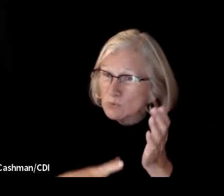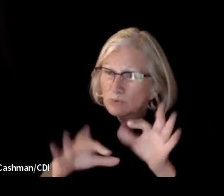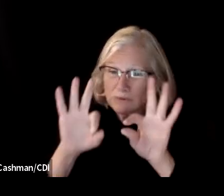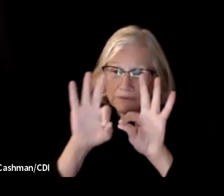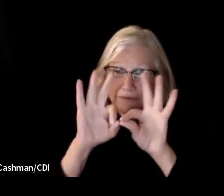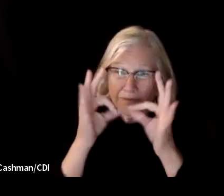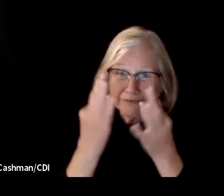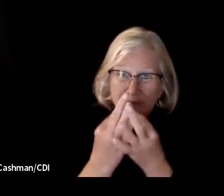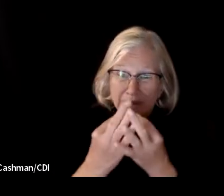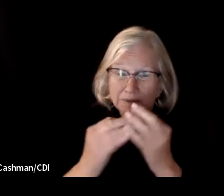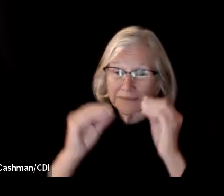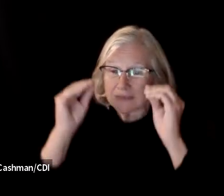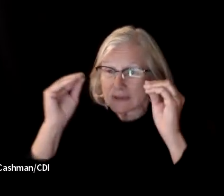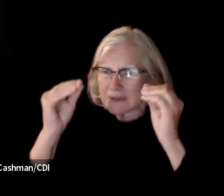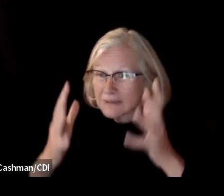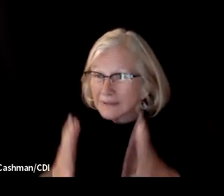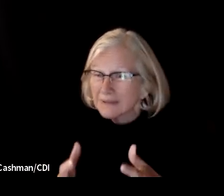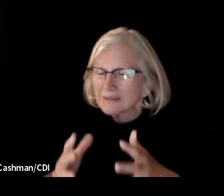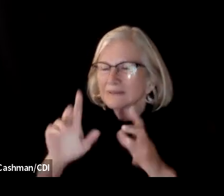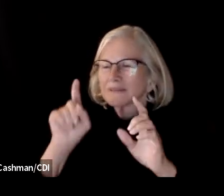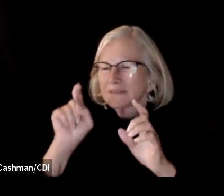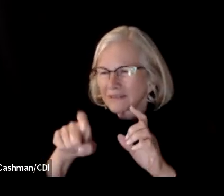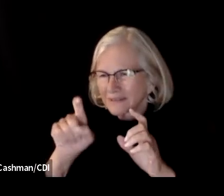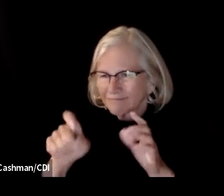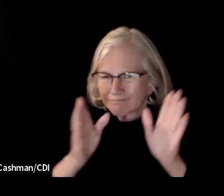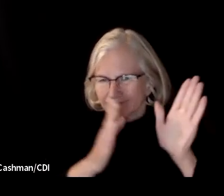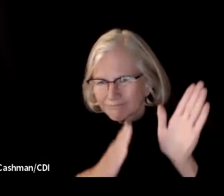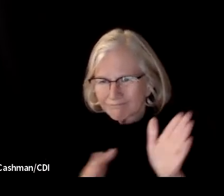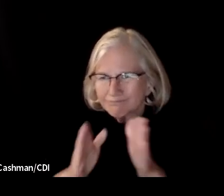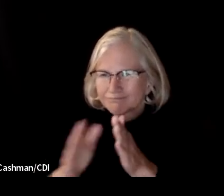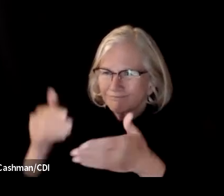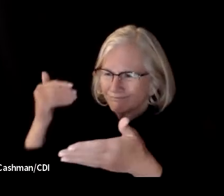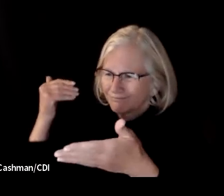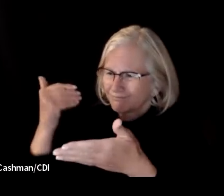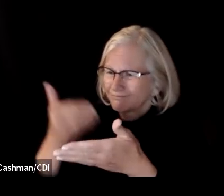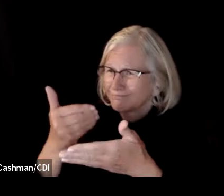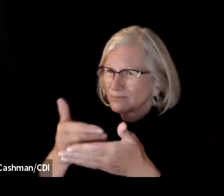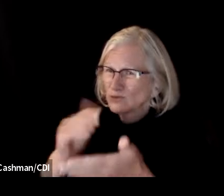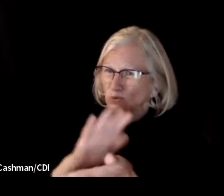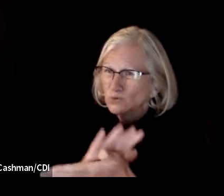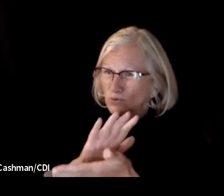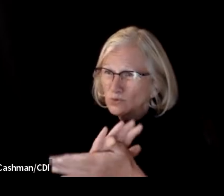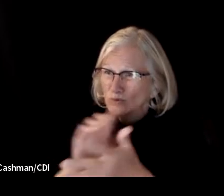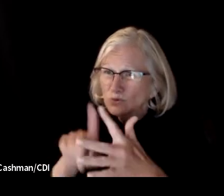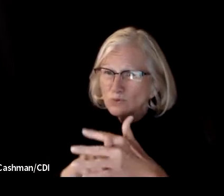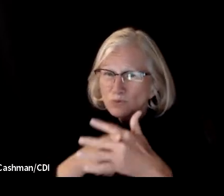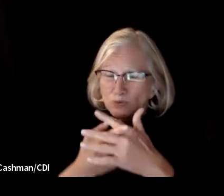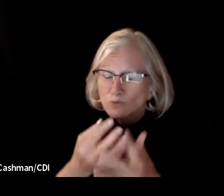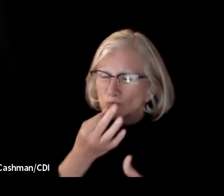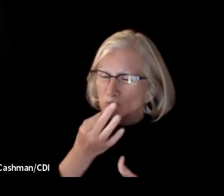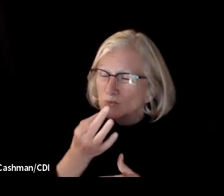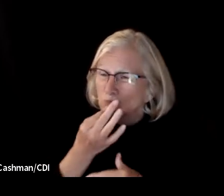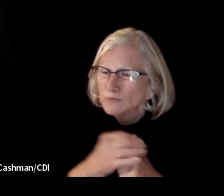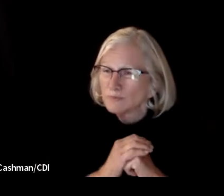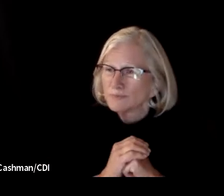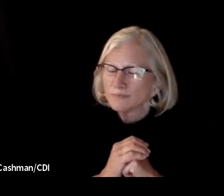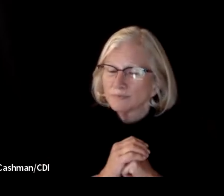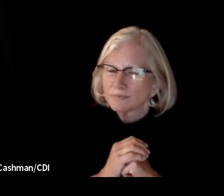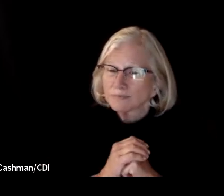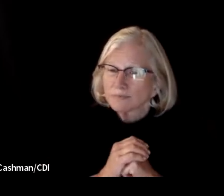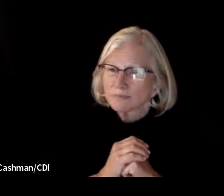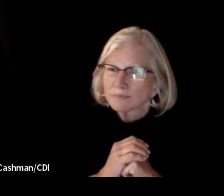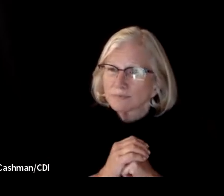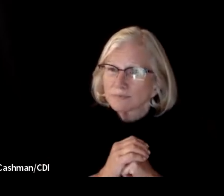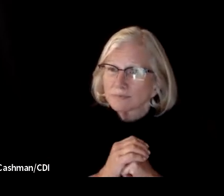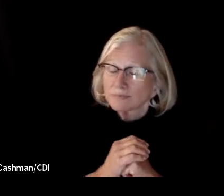now, of course, for the start of the 21-22 school year. And I don't want to miss saying that we are in a much better place than